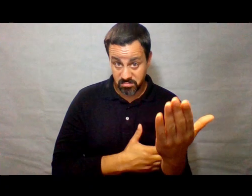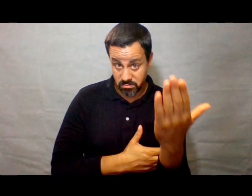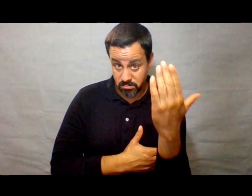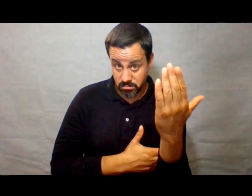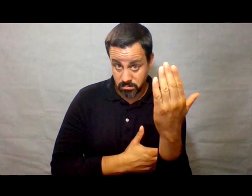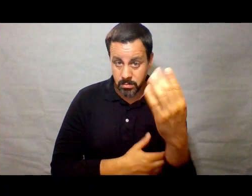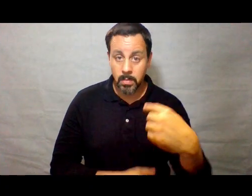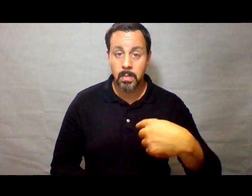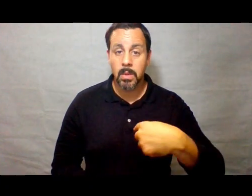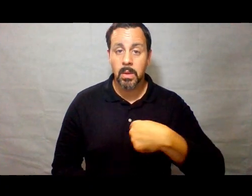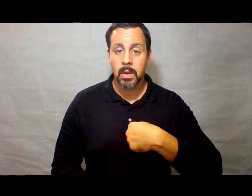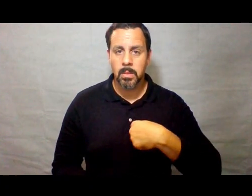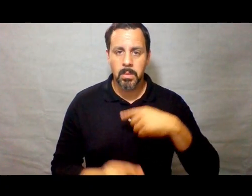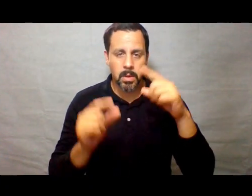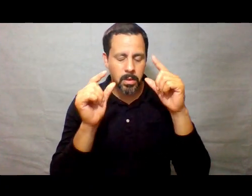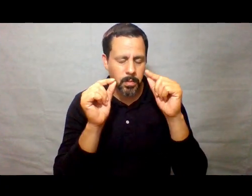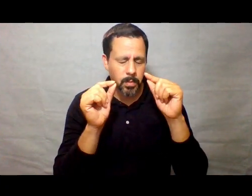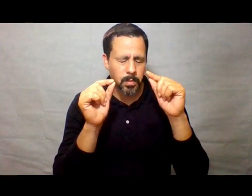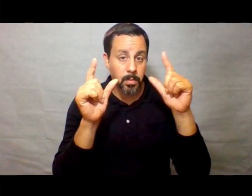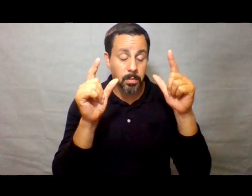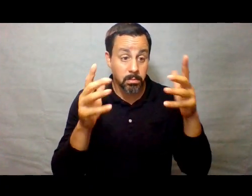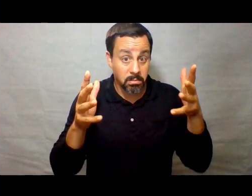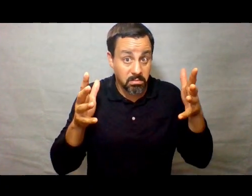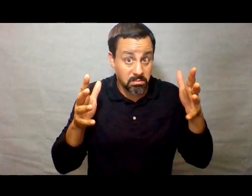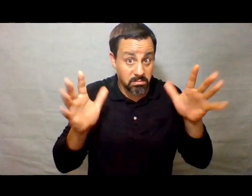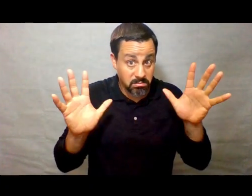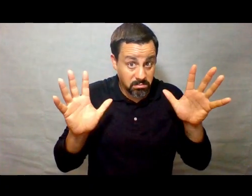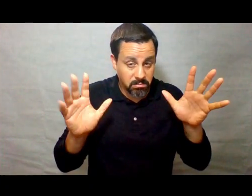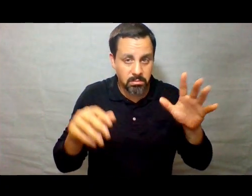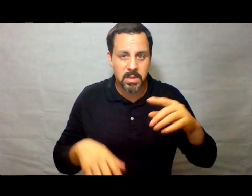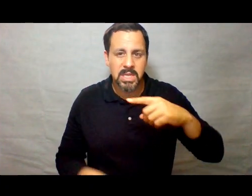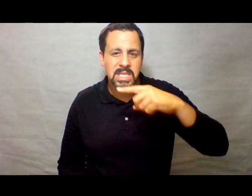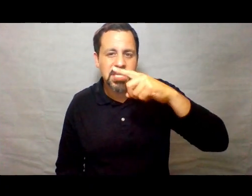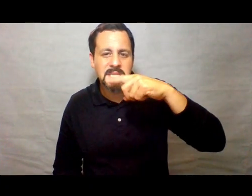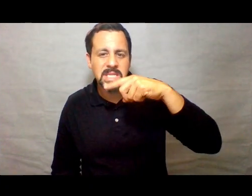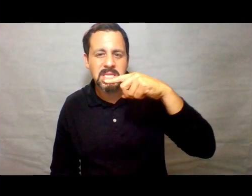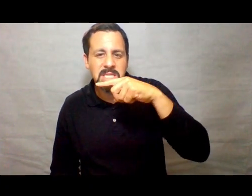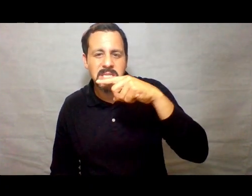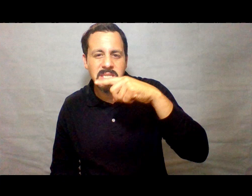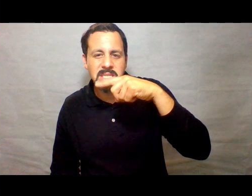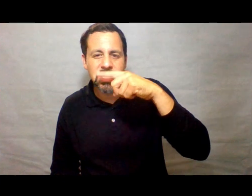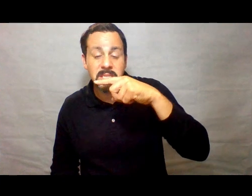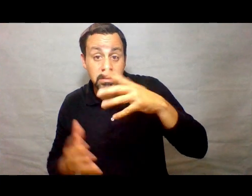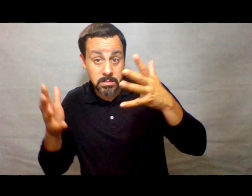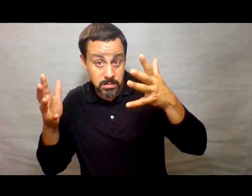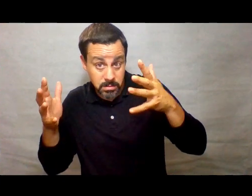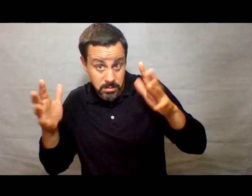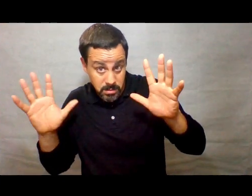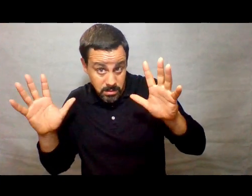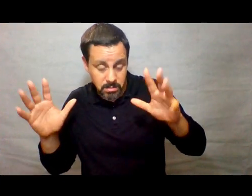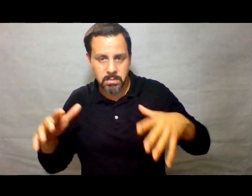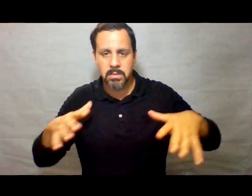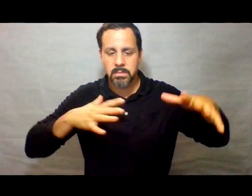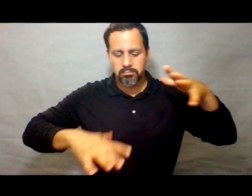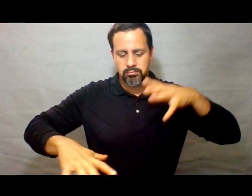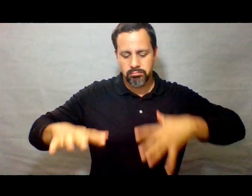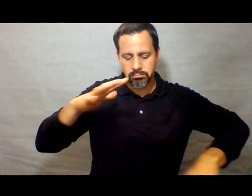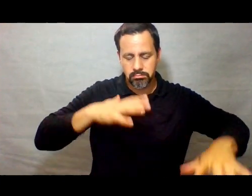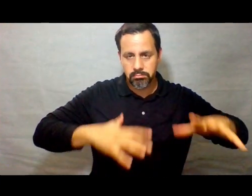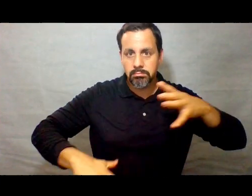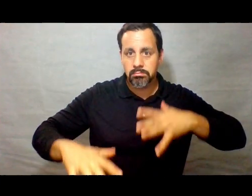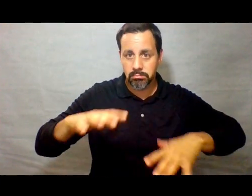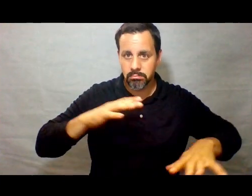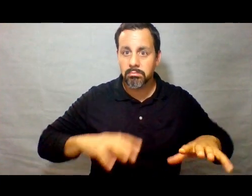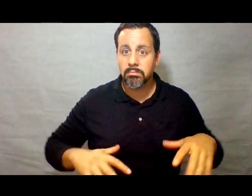for finish. So for example, morning, me wake up, finish. Brush teeth,